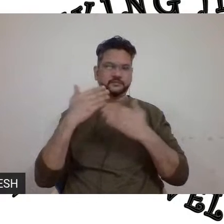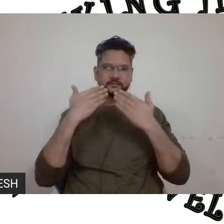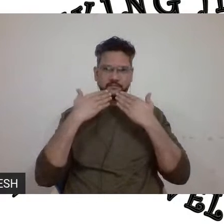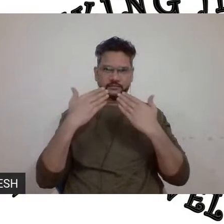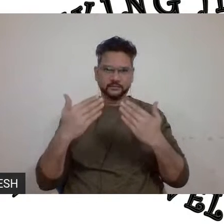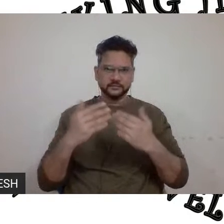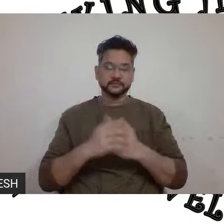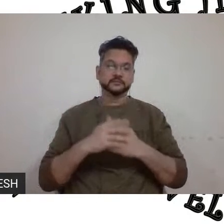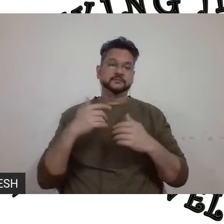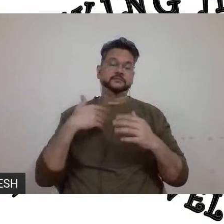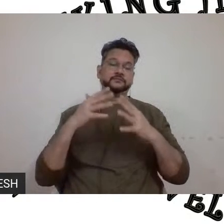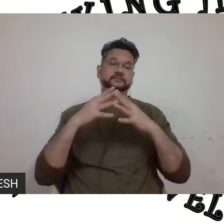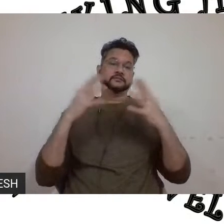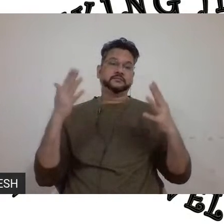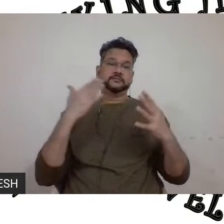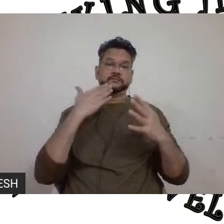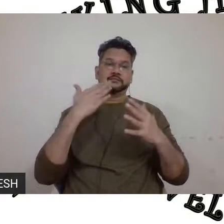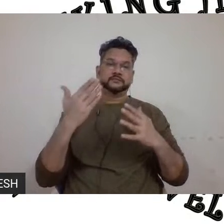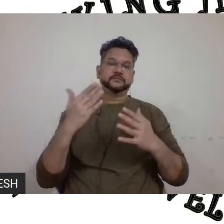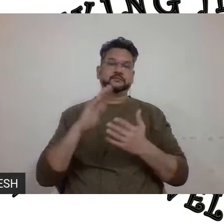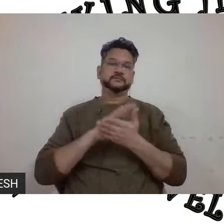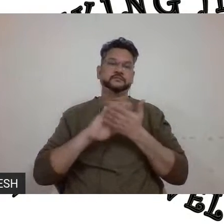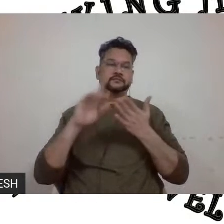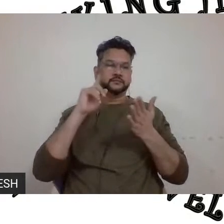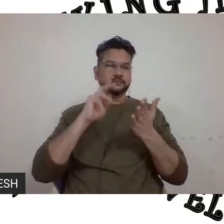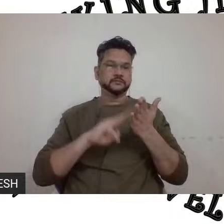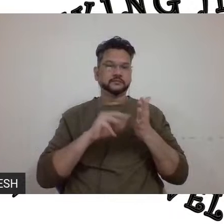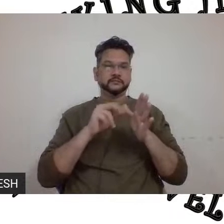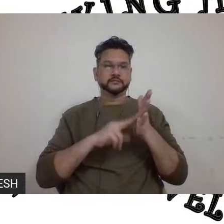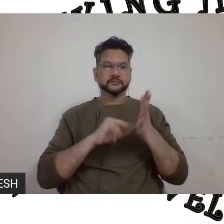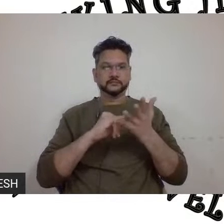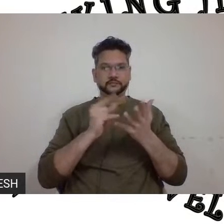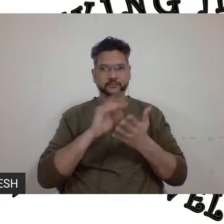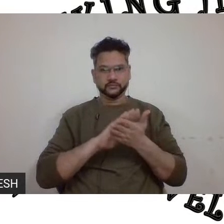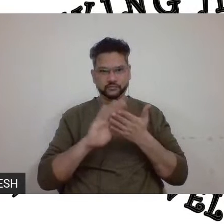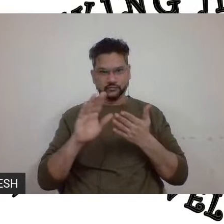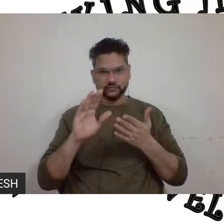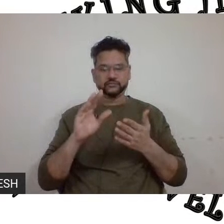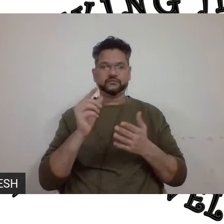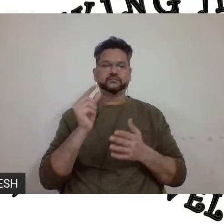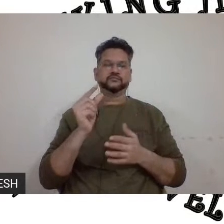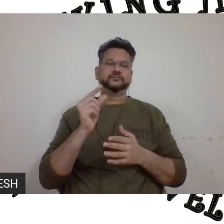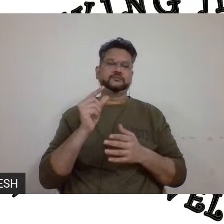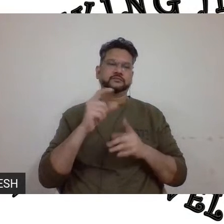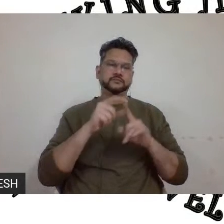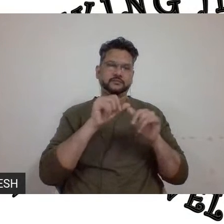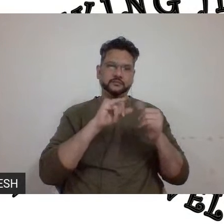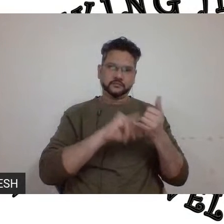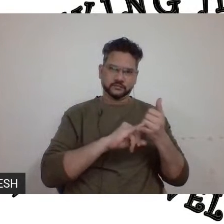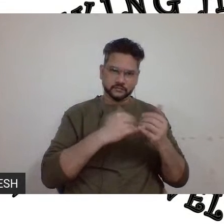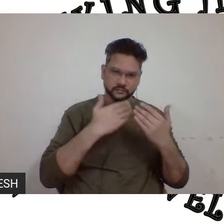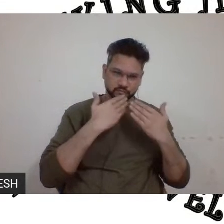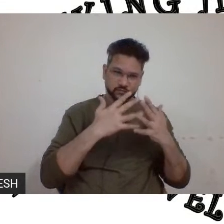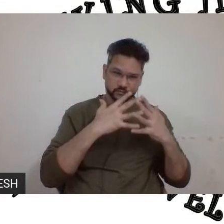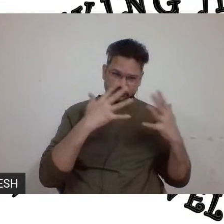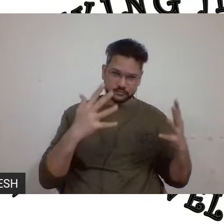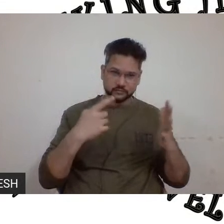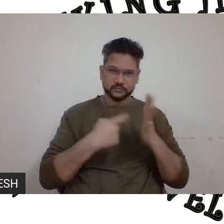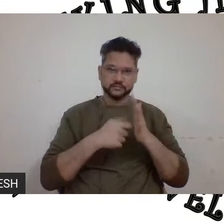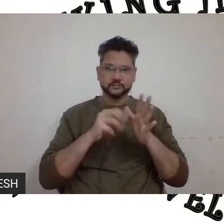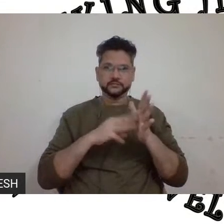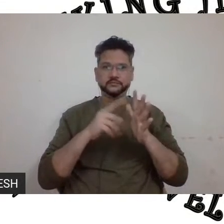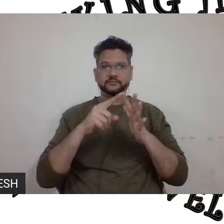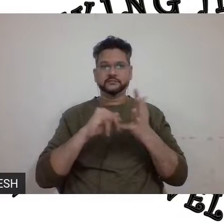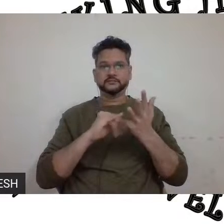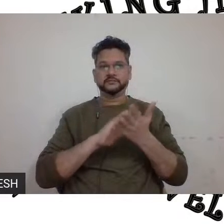ji, our chief guest of today's webinar. Uh, Dr. Ramesh Pandey ji, our guest of honor.